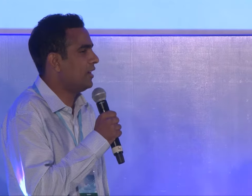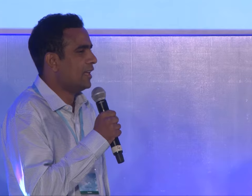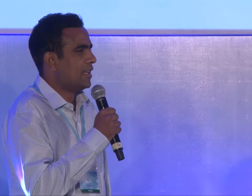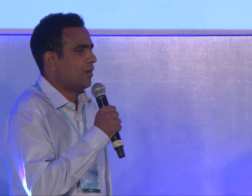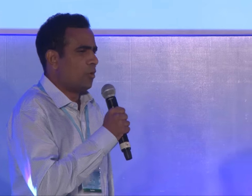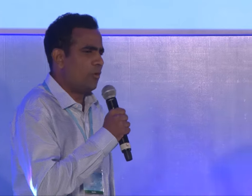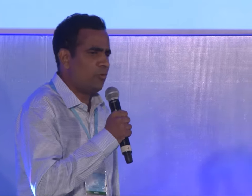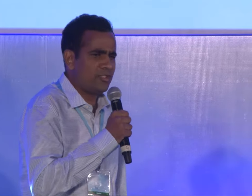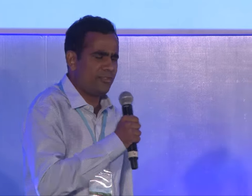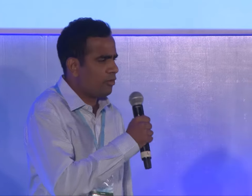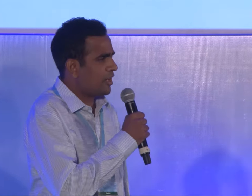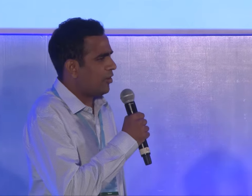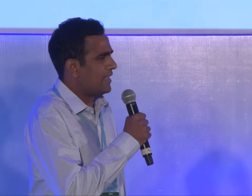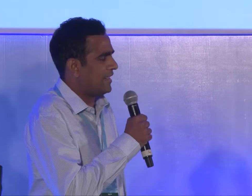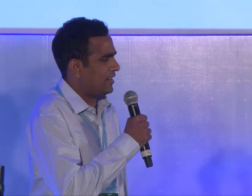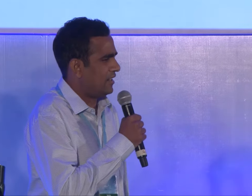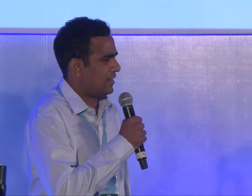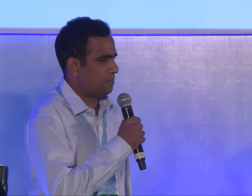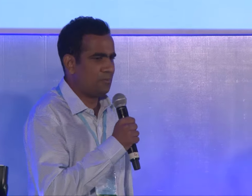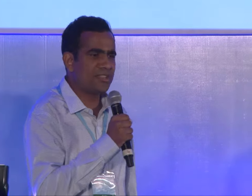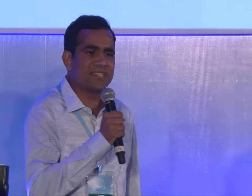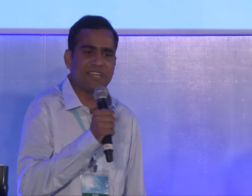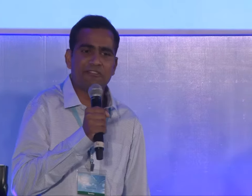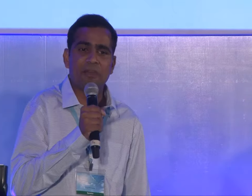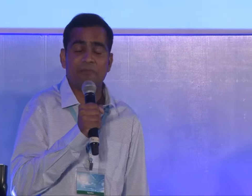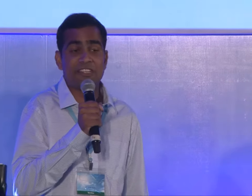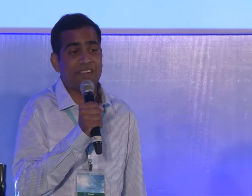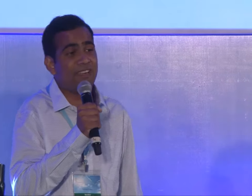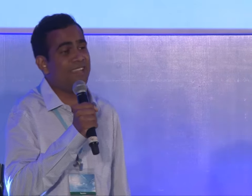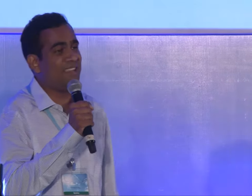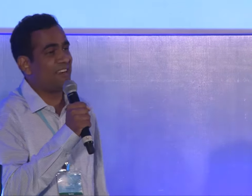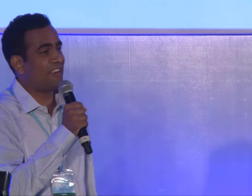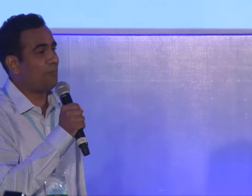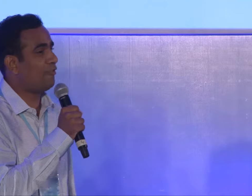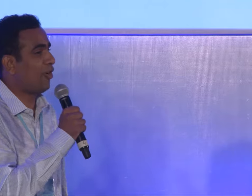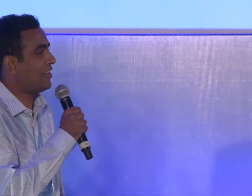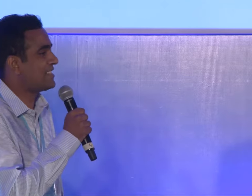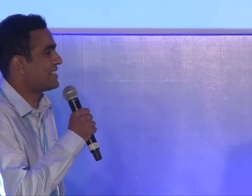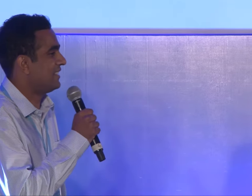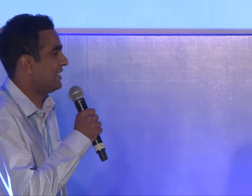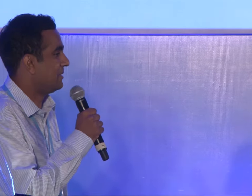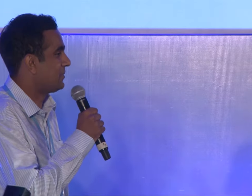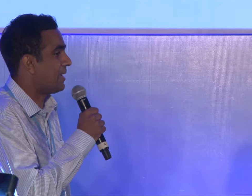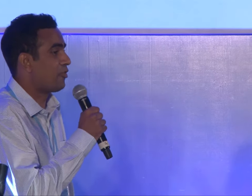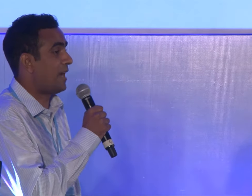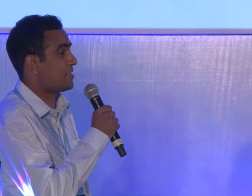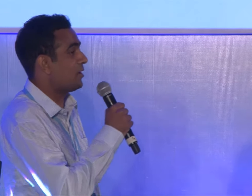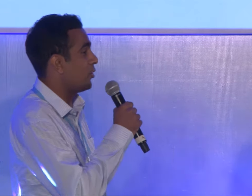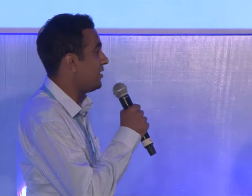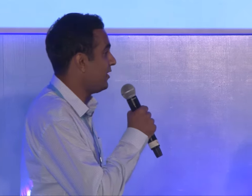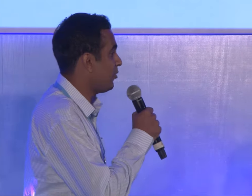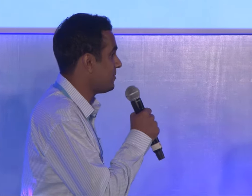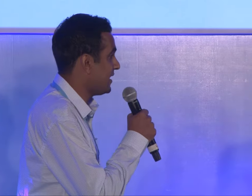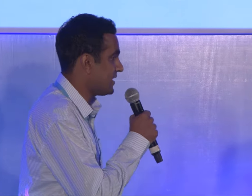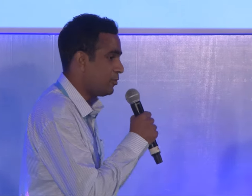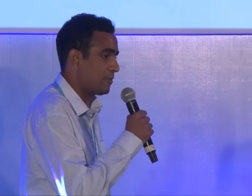about it. We were working on that Mritak Sangh film when suddenly a couple of calls came from Azamgarh,